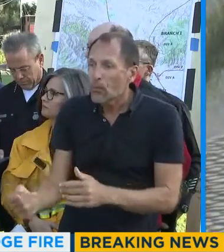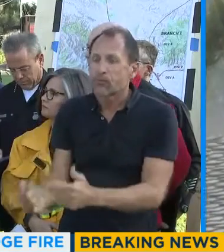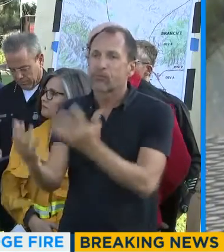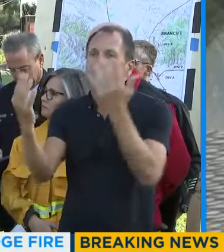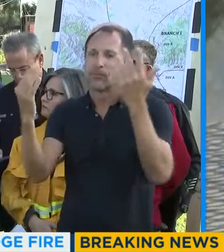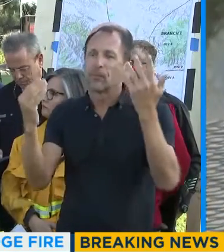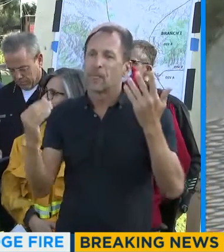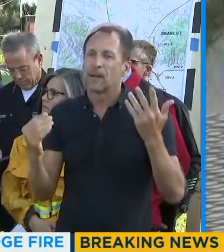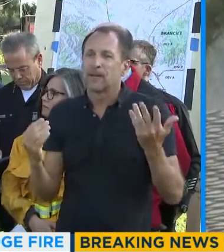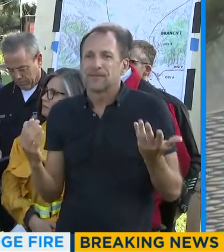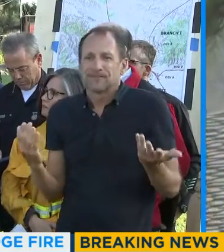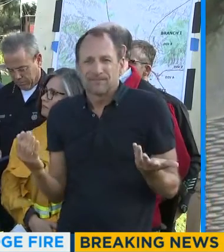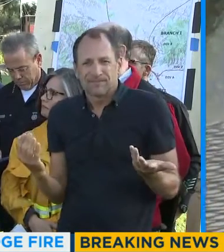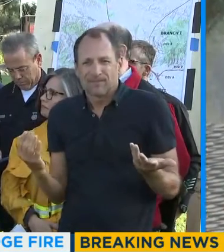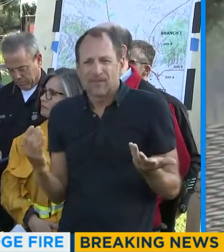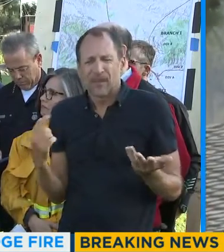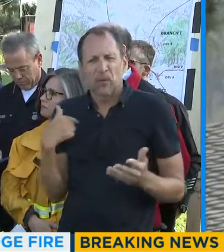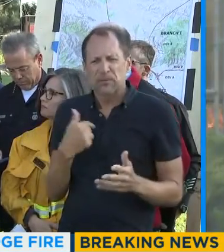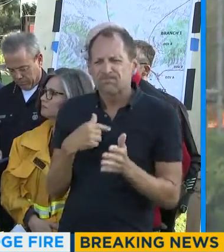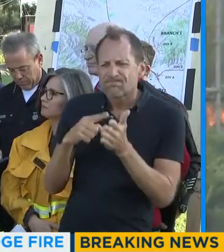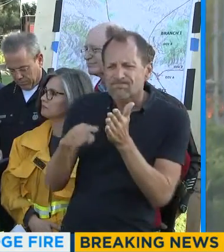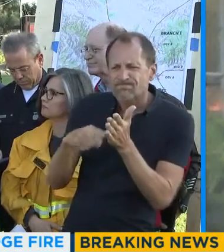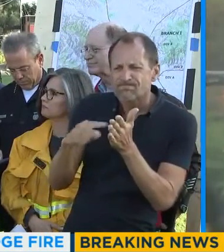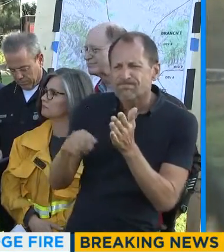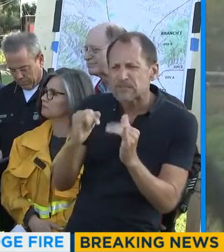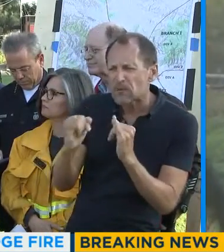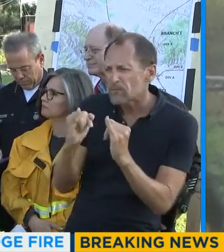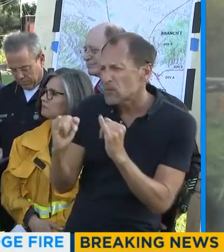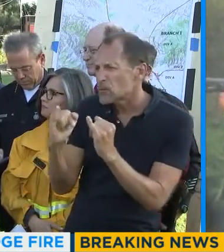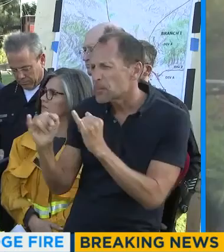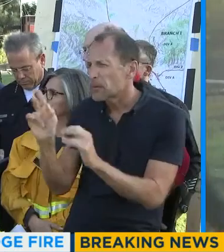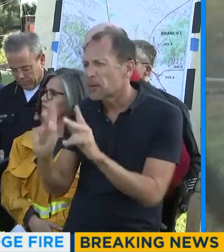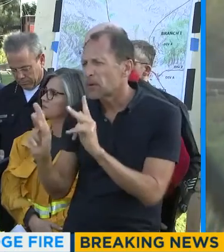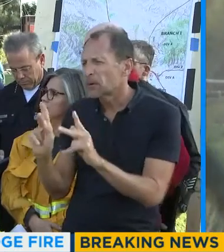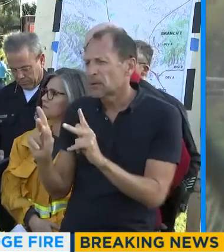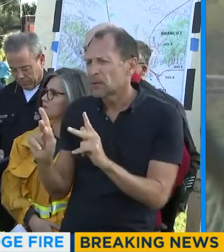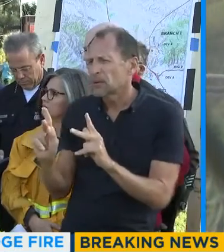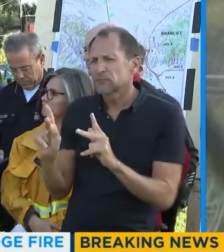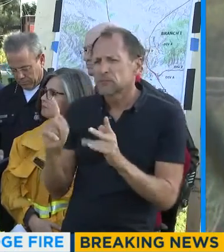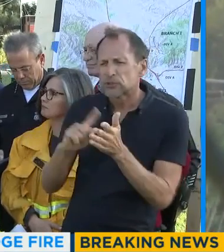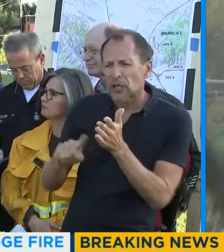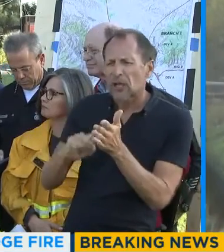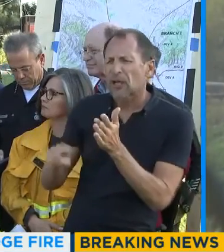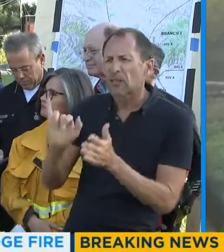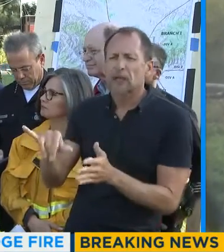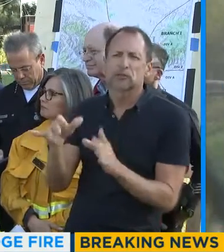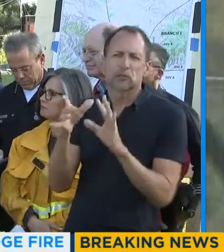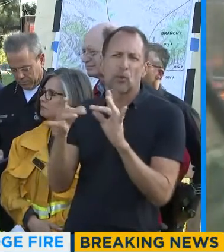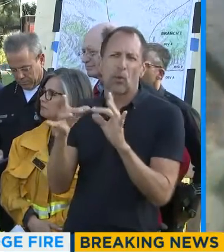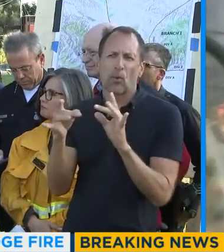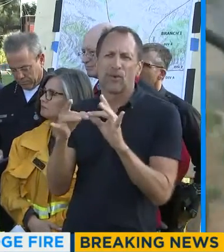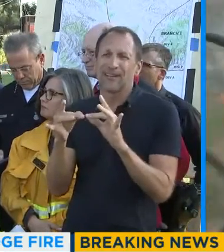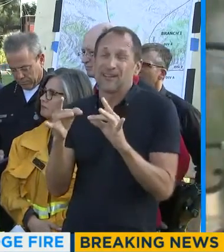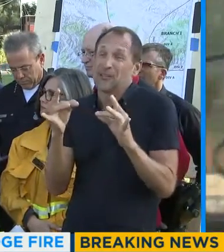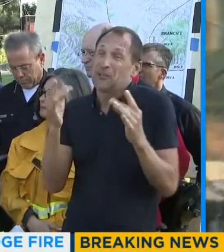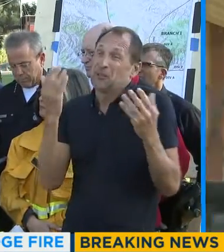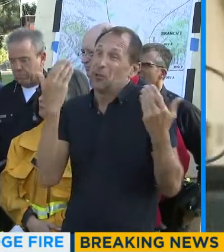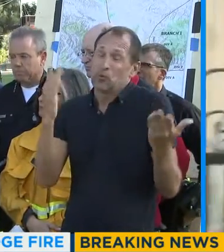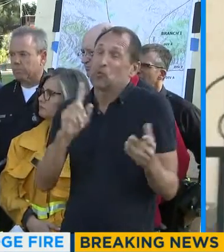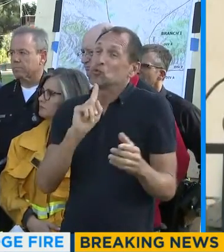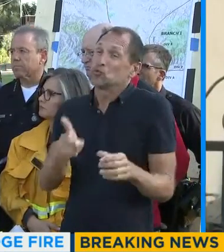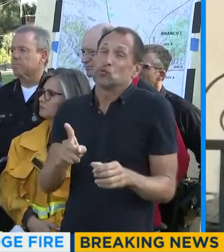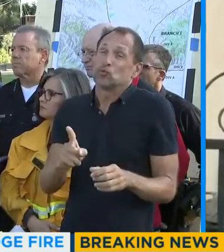certainly someone else who said something similar. So we are following all leads, and we still don't have